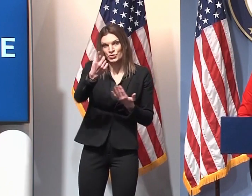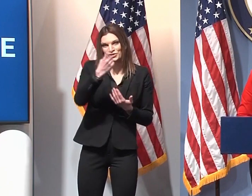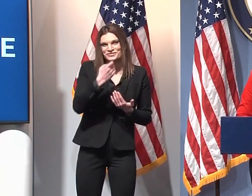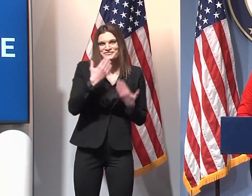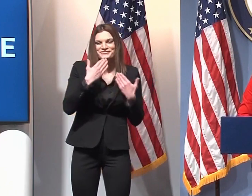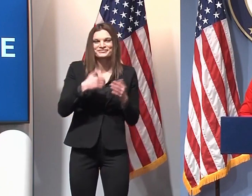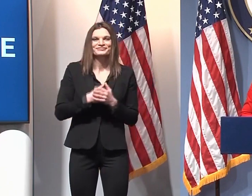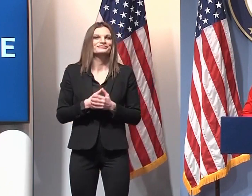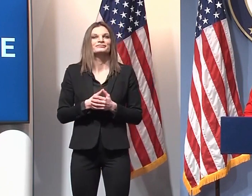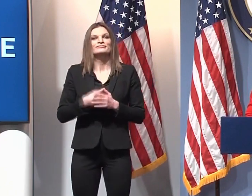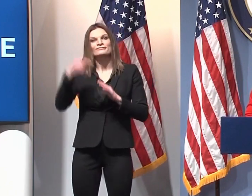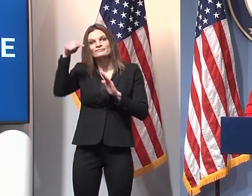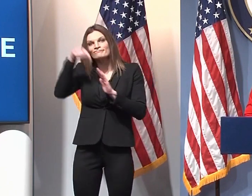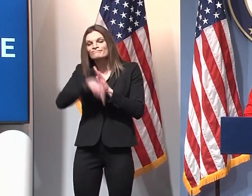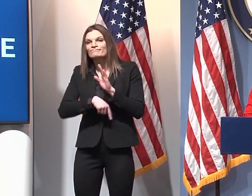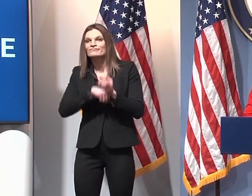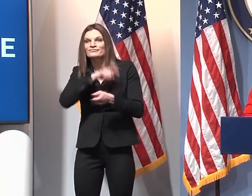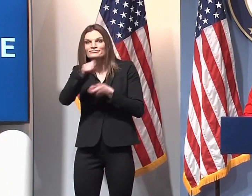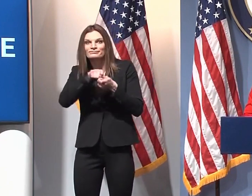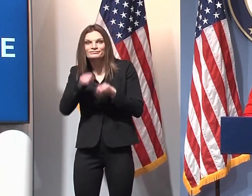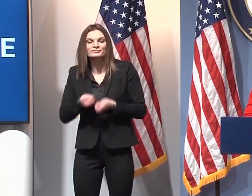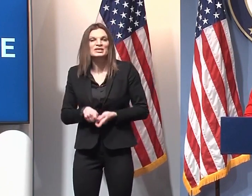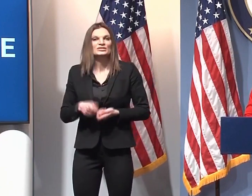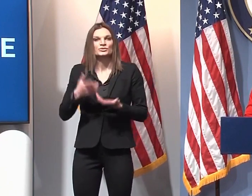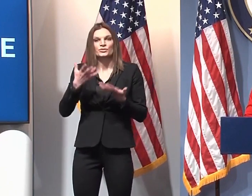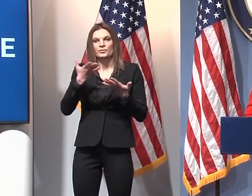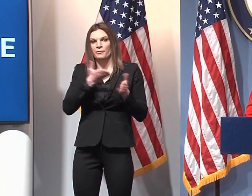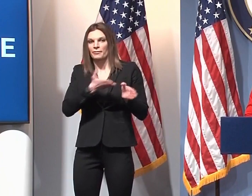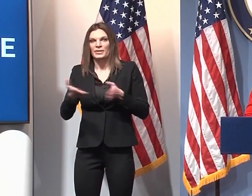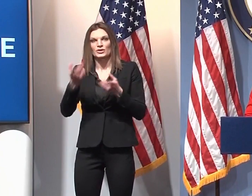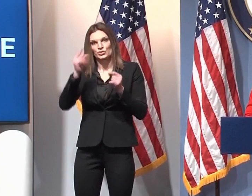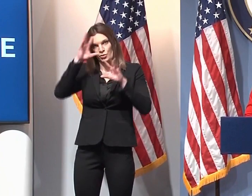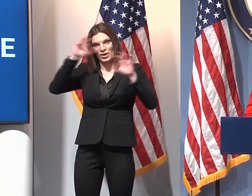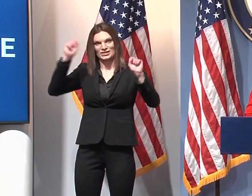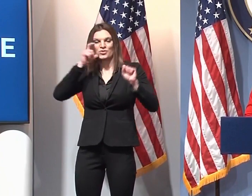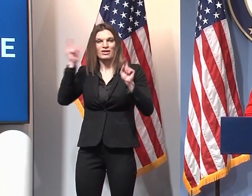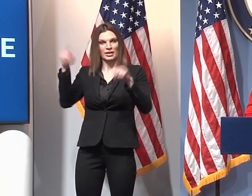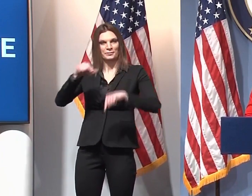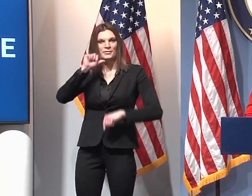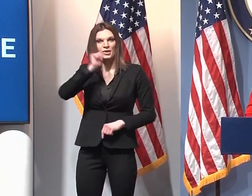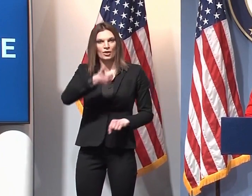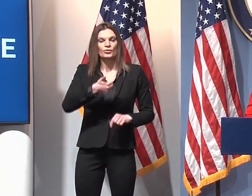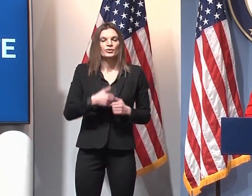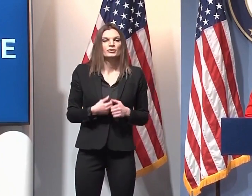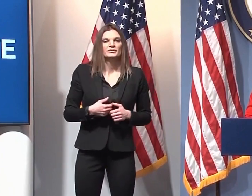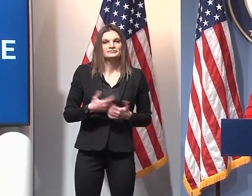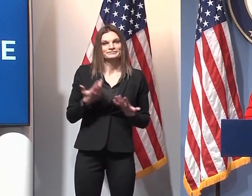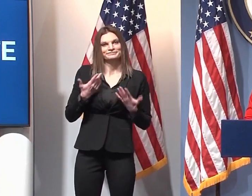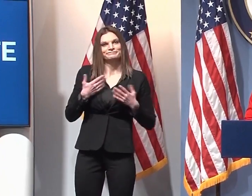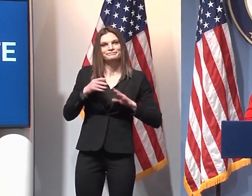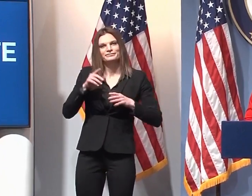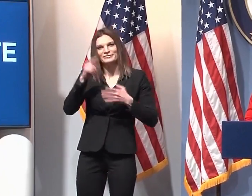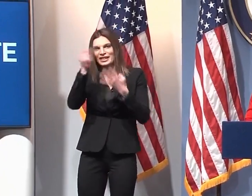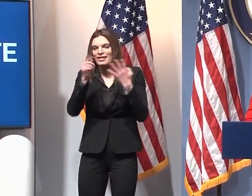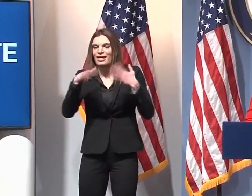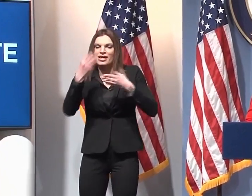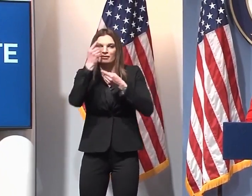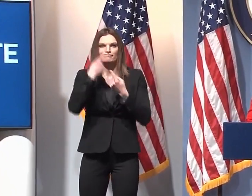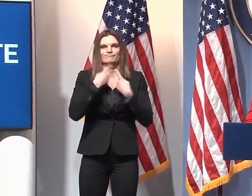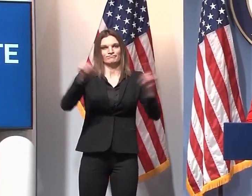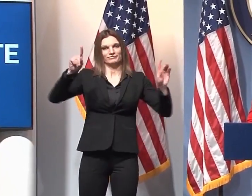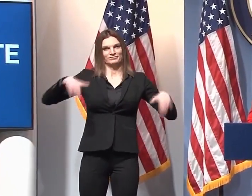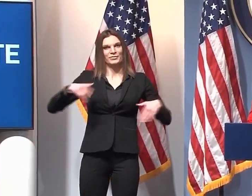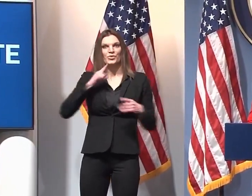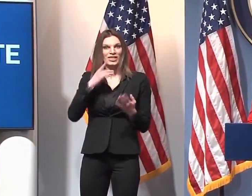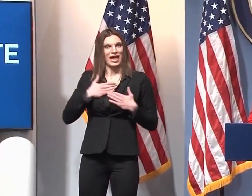know, there aren't a lot of details to share officially from about the president's visit tomorrow, but I'm really glad that he's coming. And